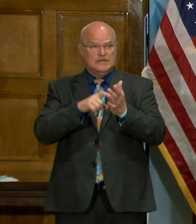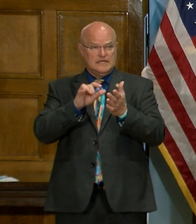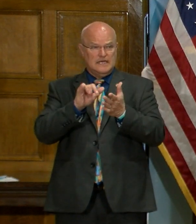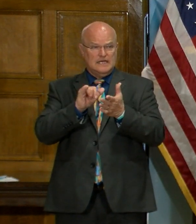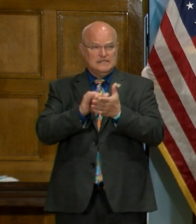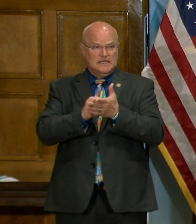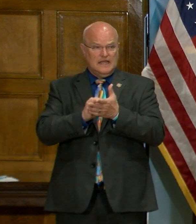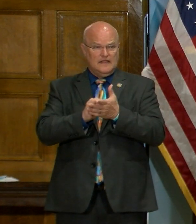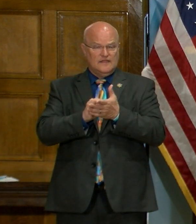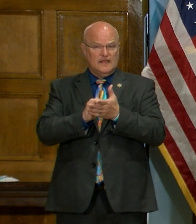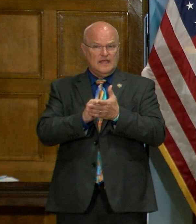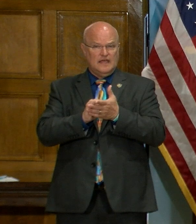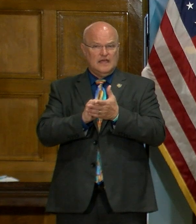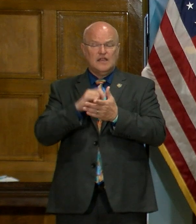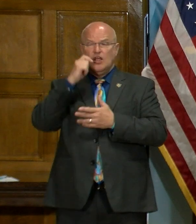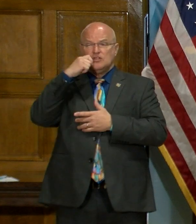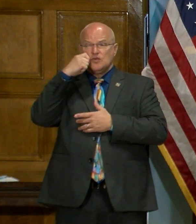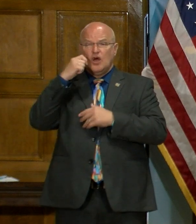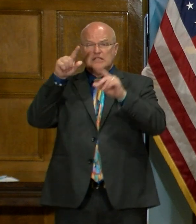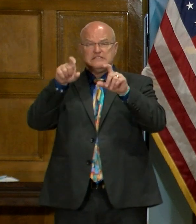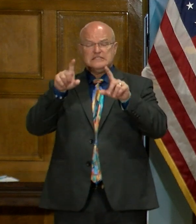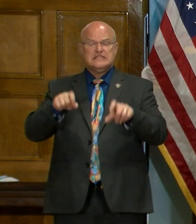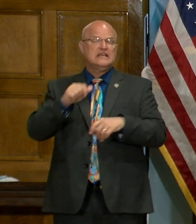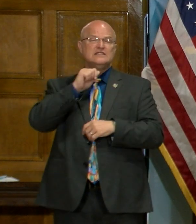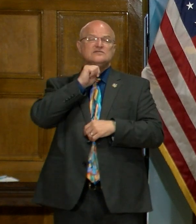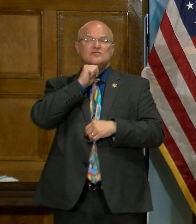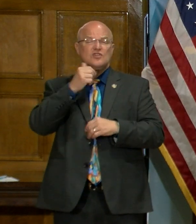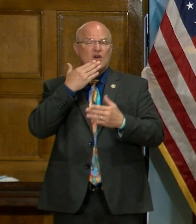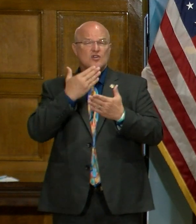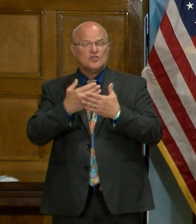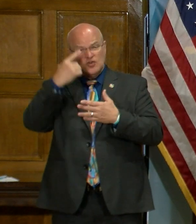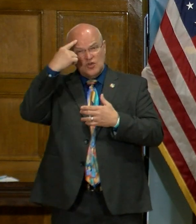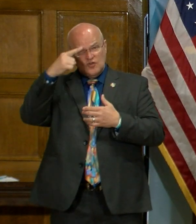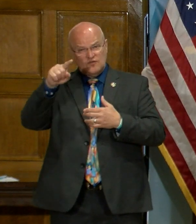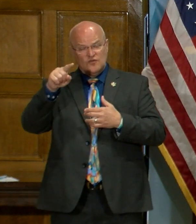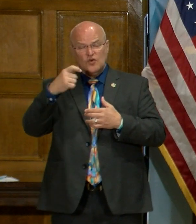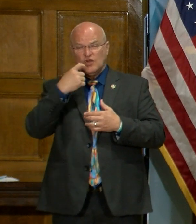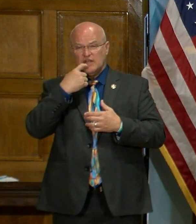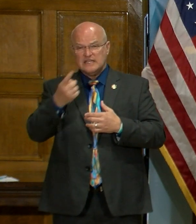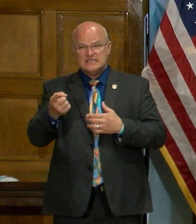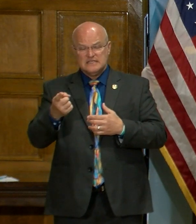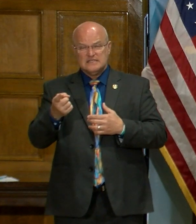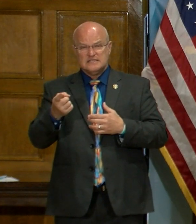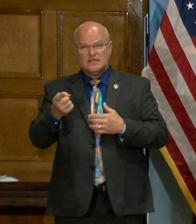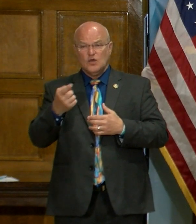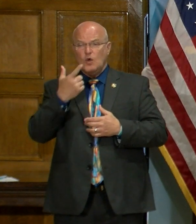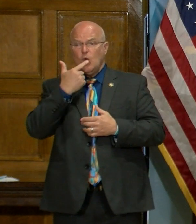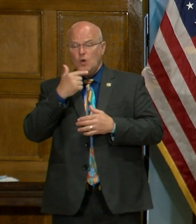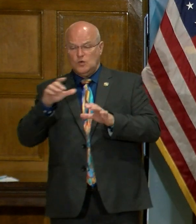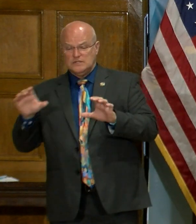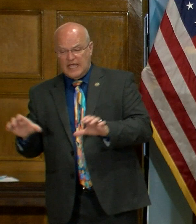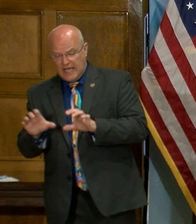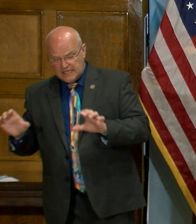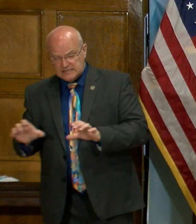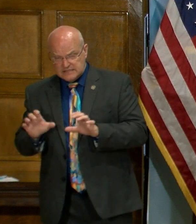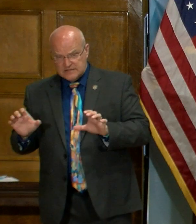that serology tests are not good for telling who's active